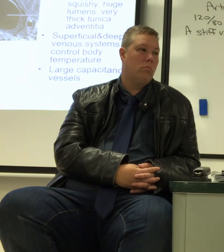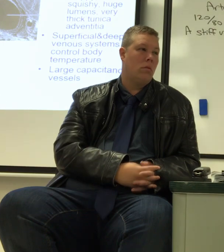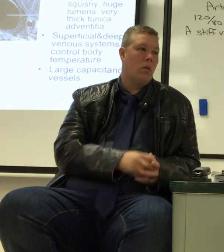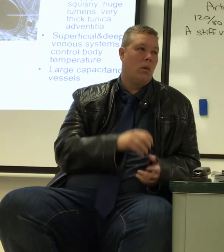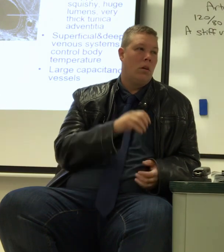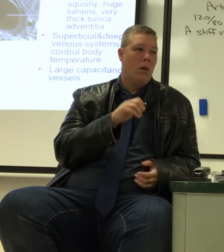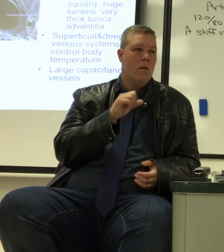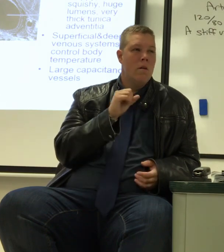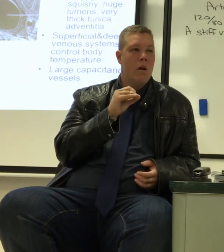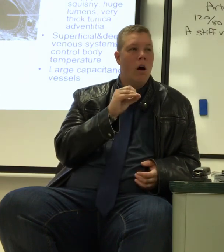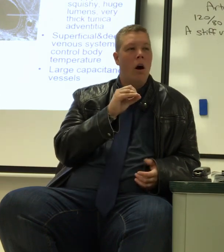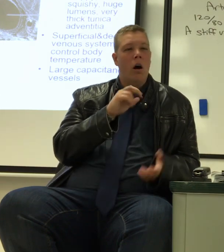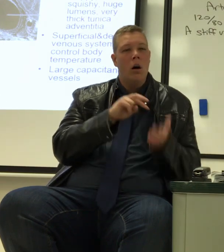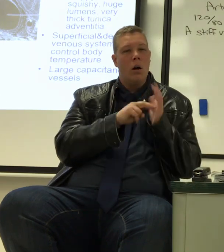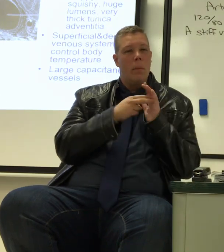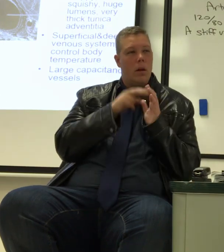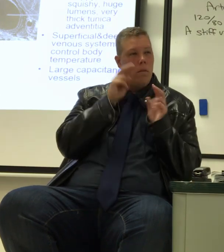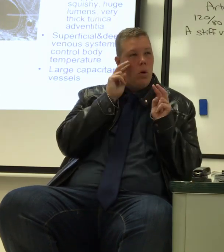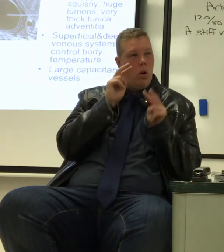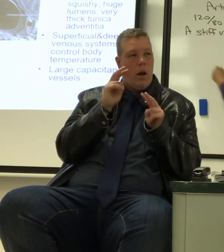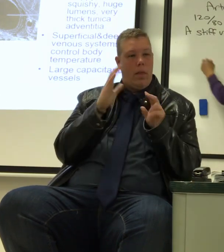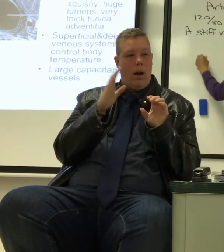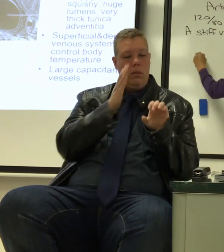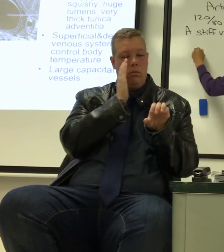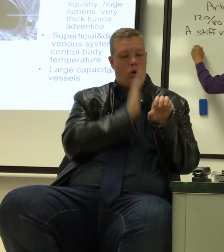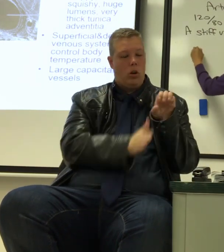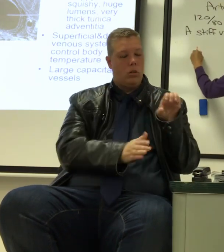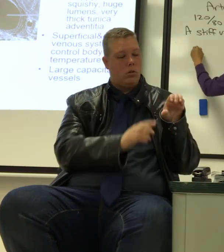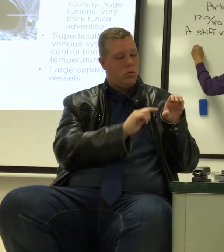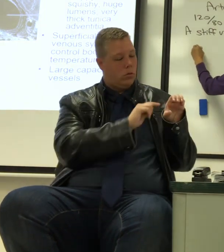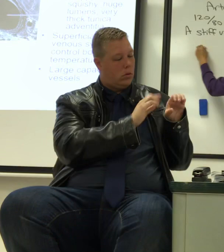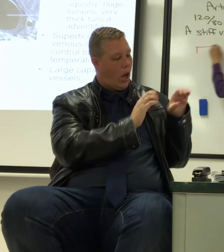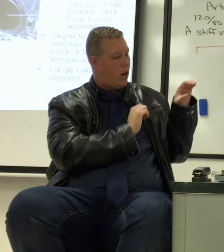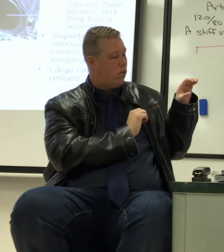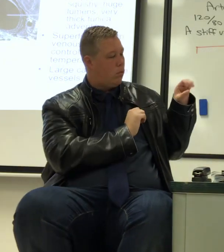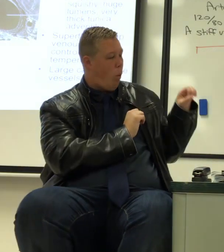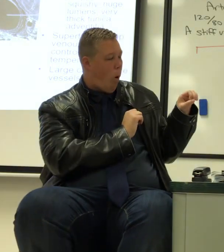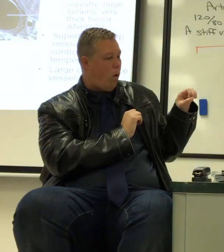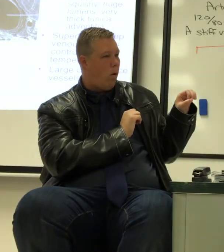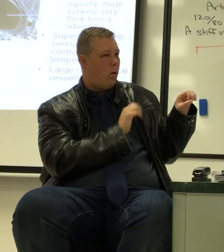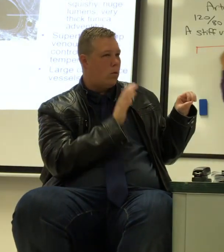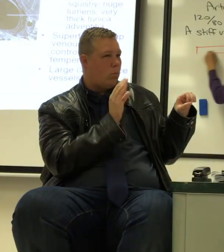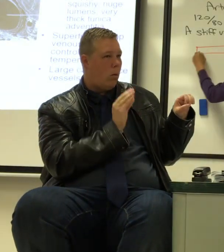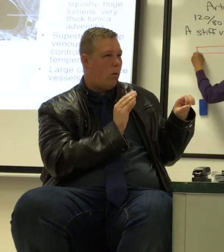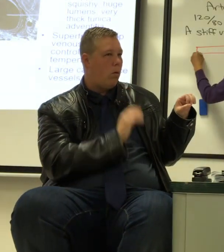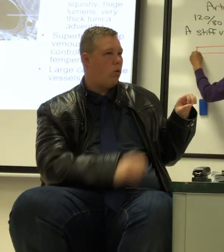So, I mean, if you look at the cross-sectional area, it's kind of smaller.